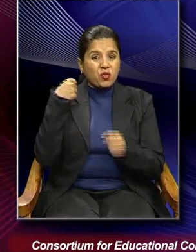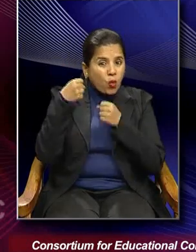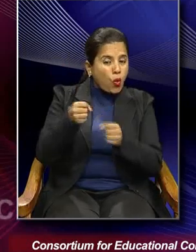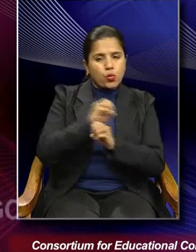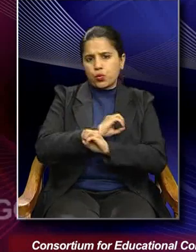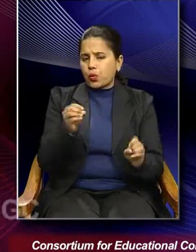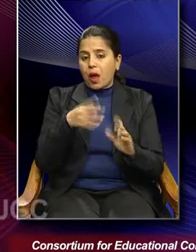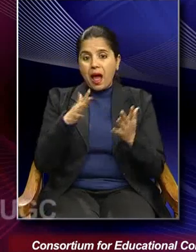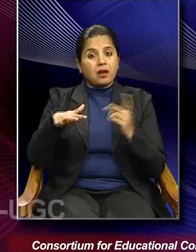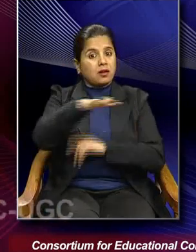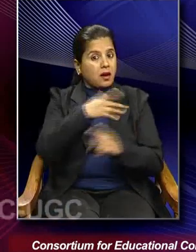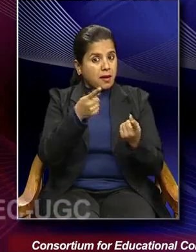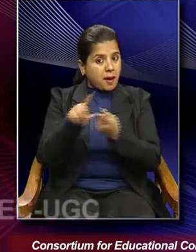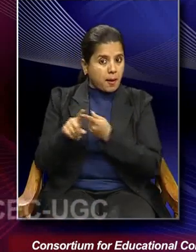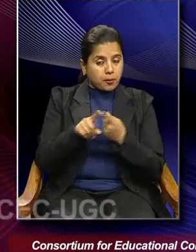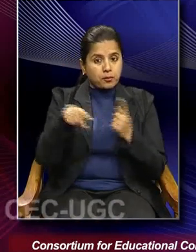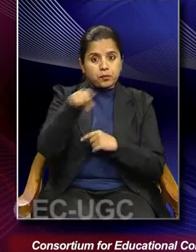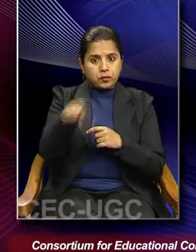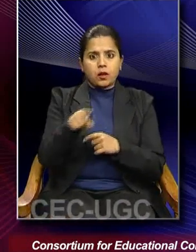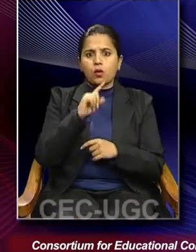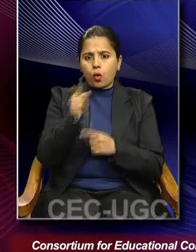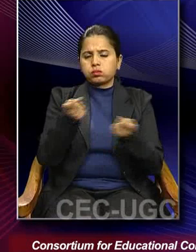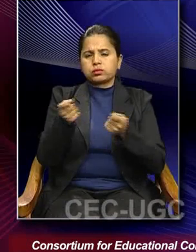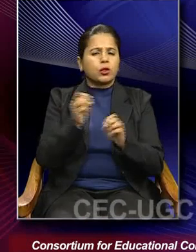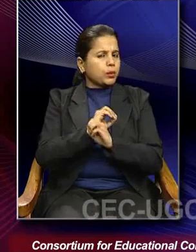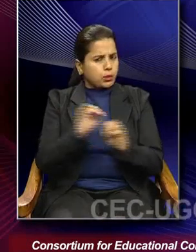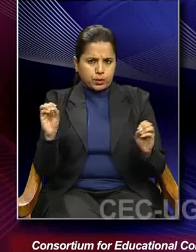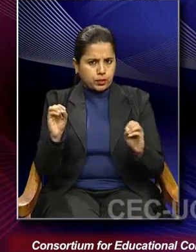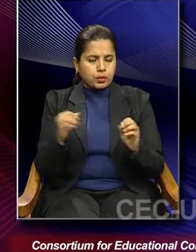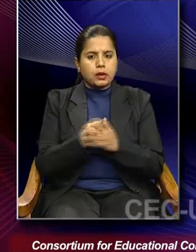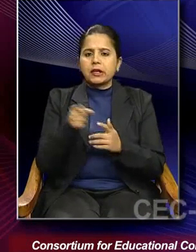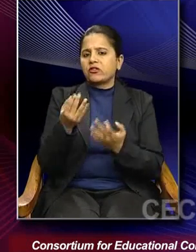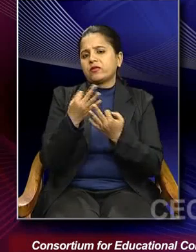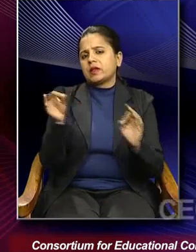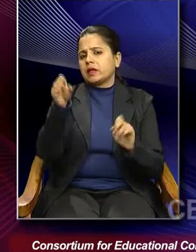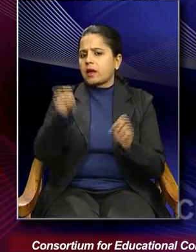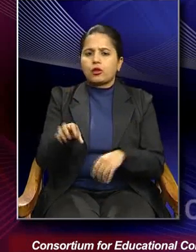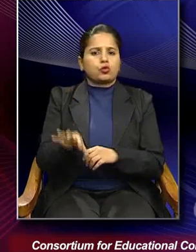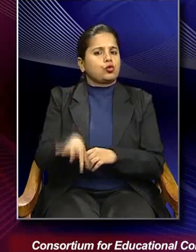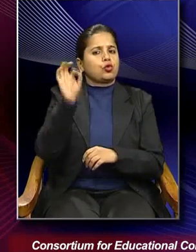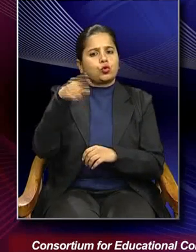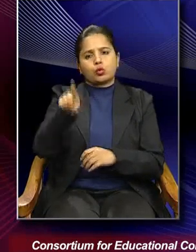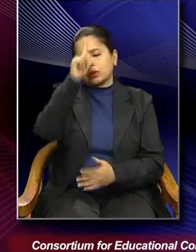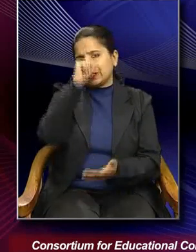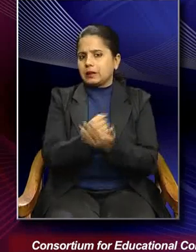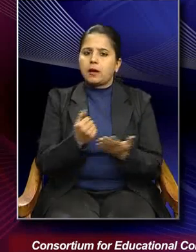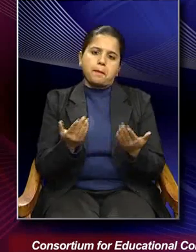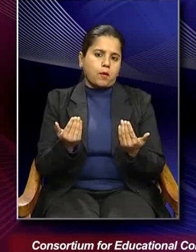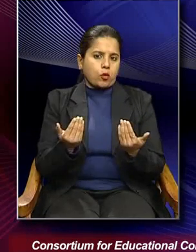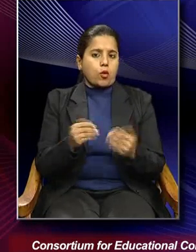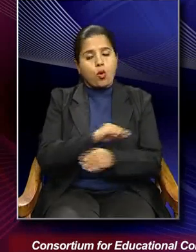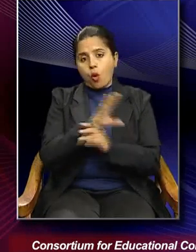no circumstances they are dictated. So they are free to choose and make their own choices.